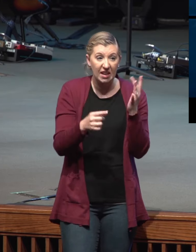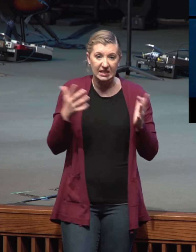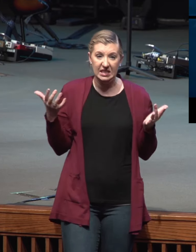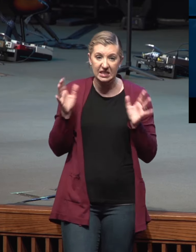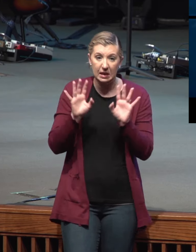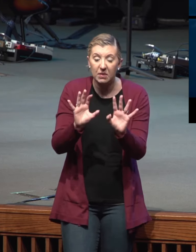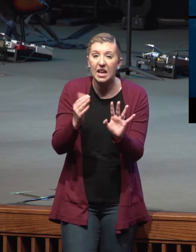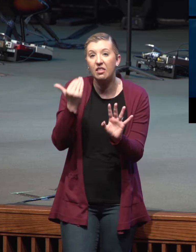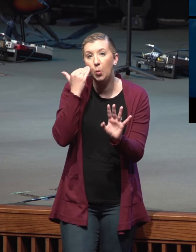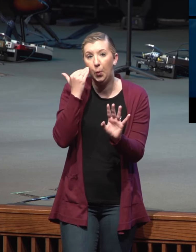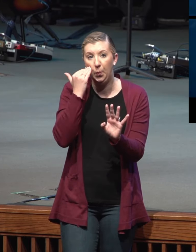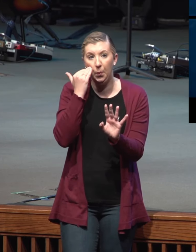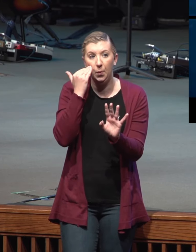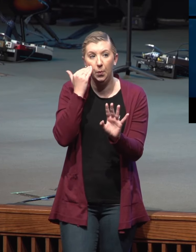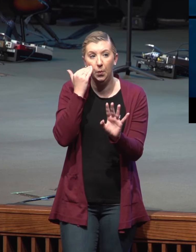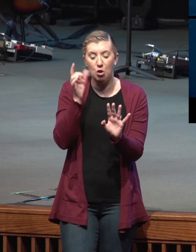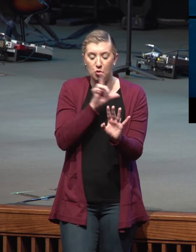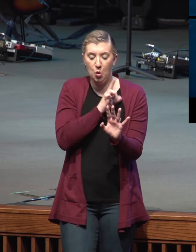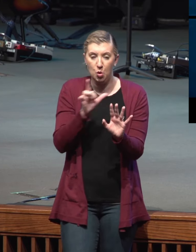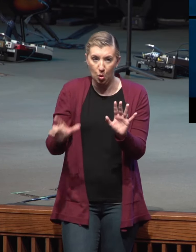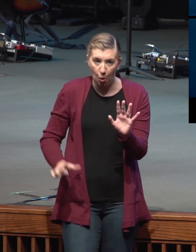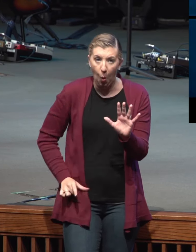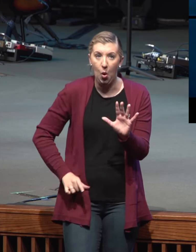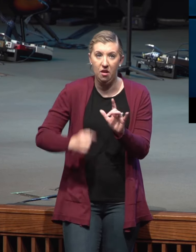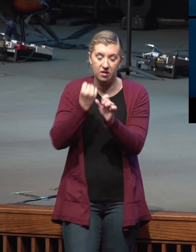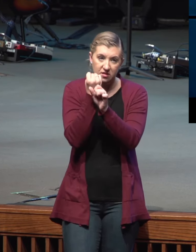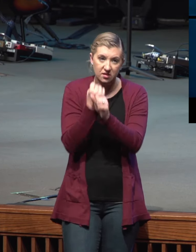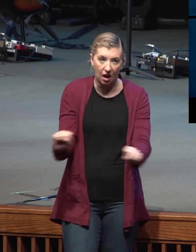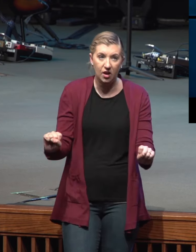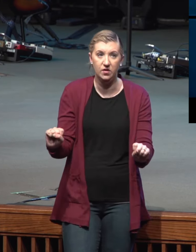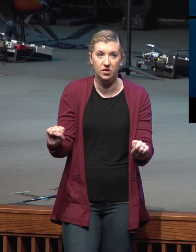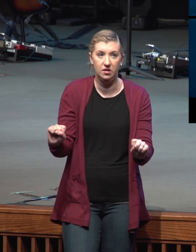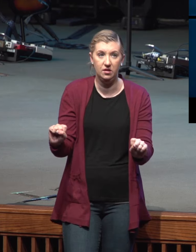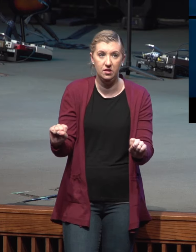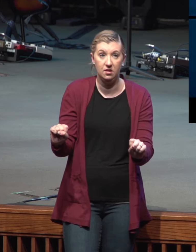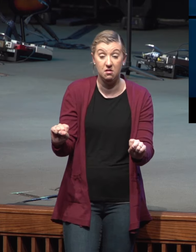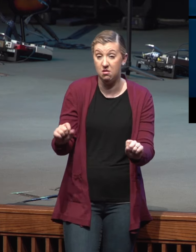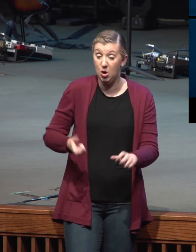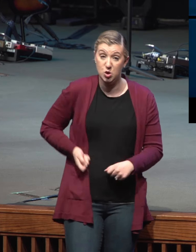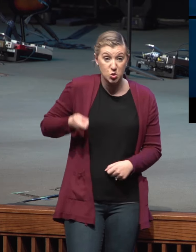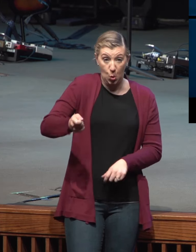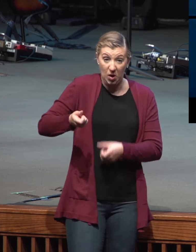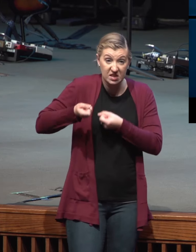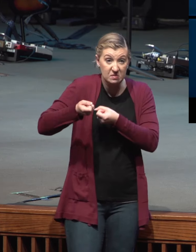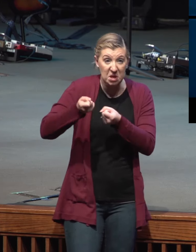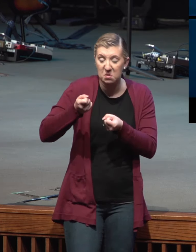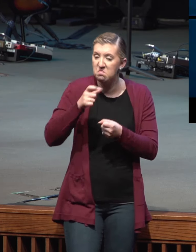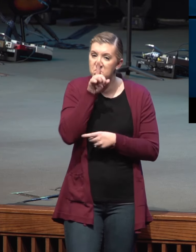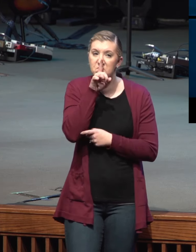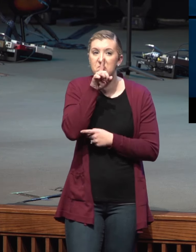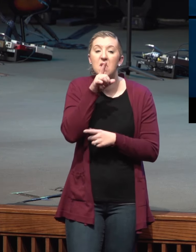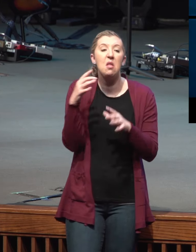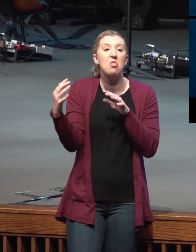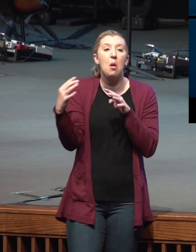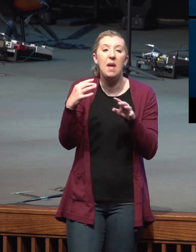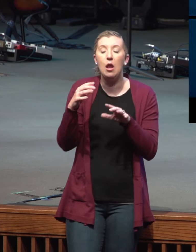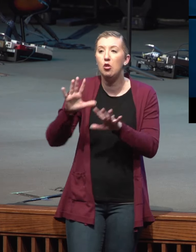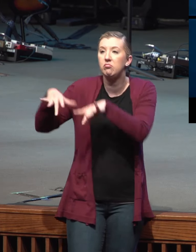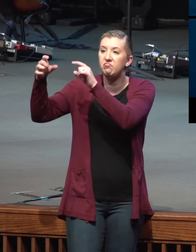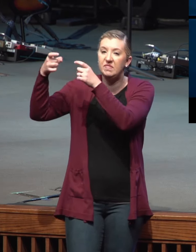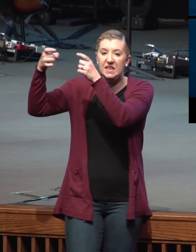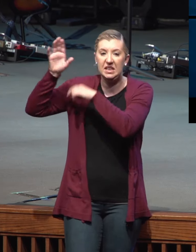know that the Lord saves, not with sword and spear, for the battle is the